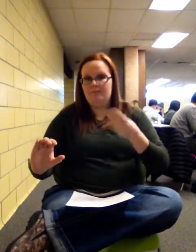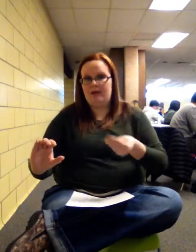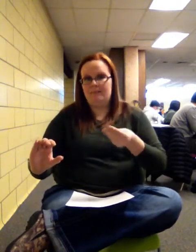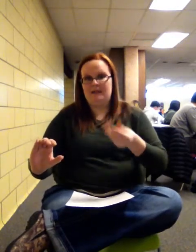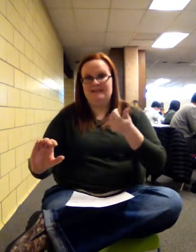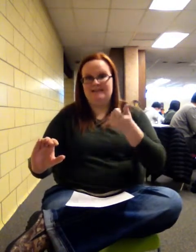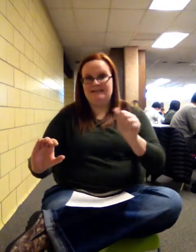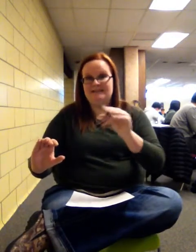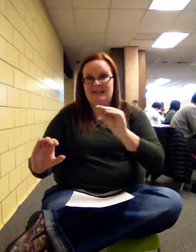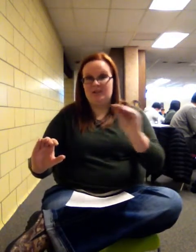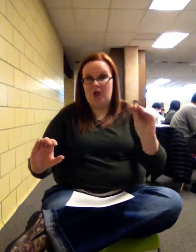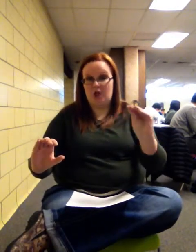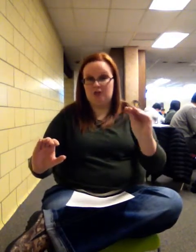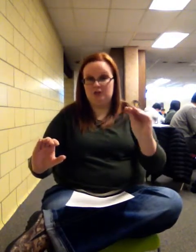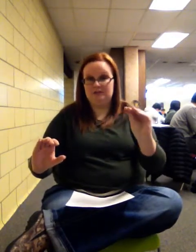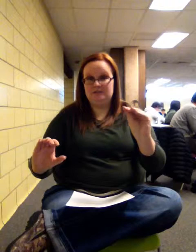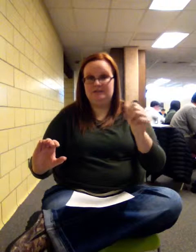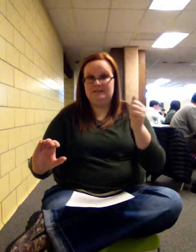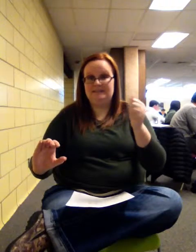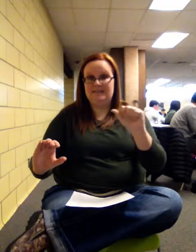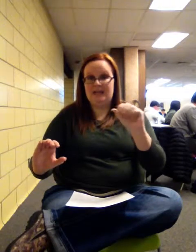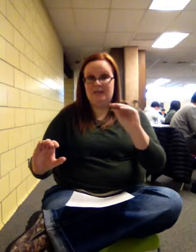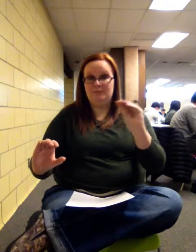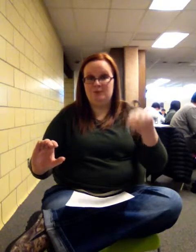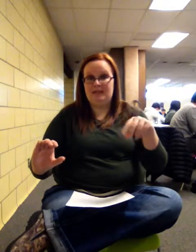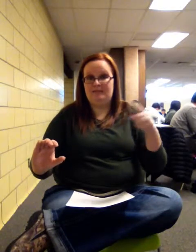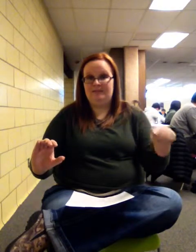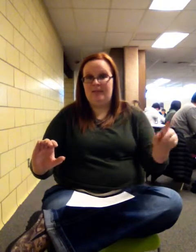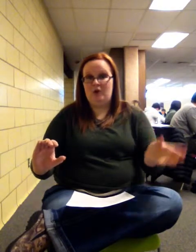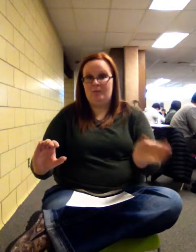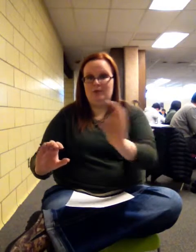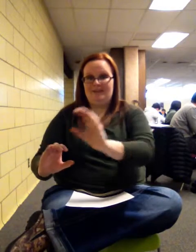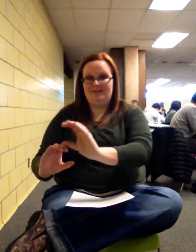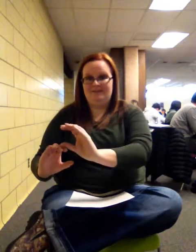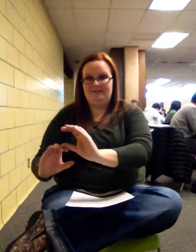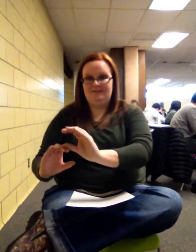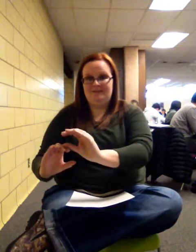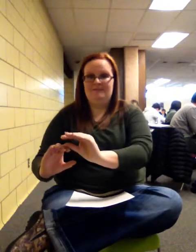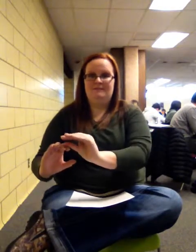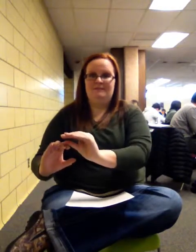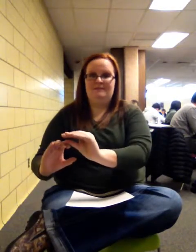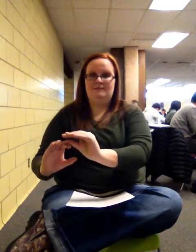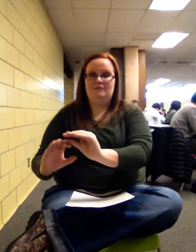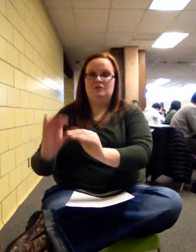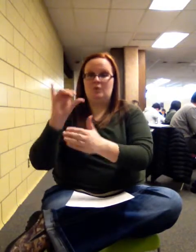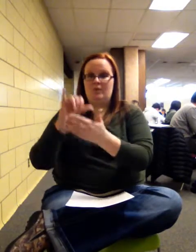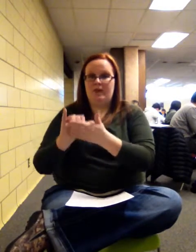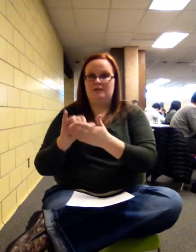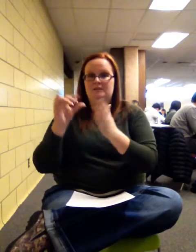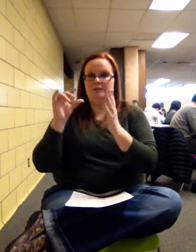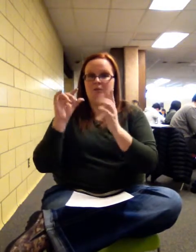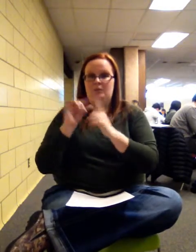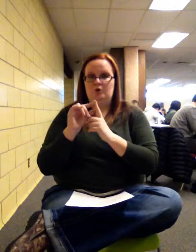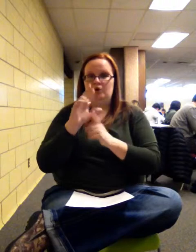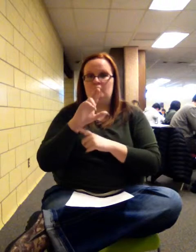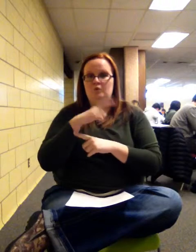the 10% of it that they're saying they're going to put in. So that's the term risk-free, the return of